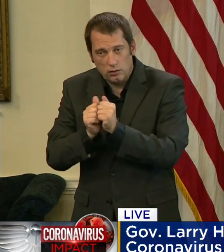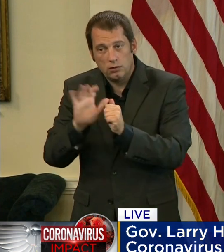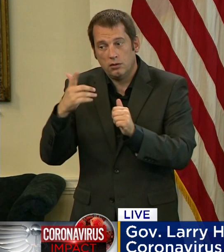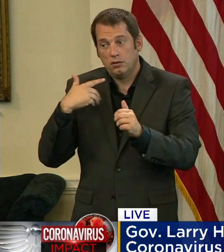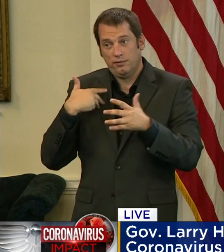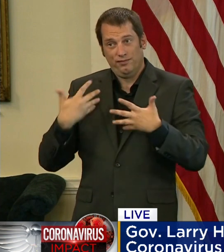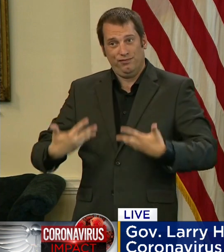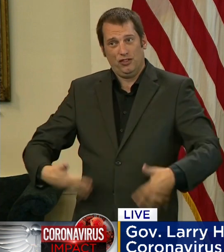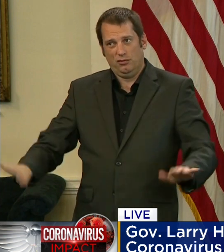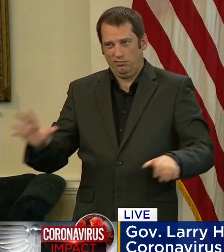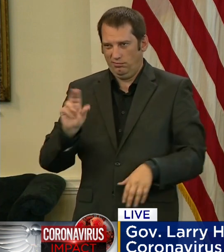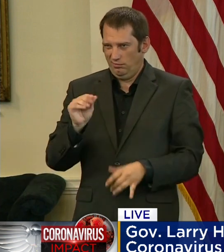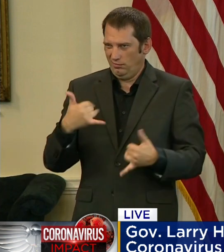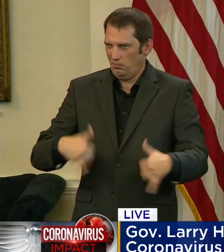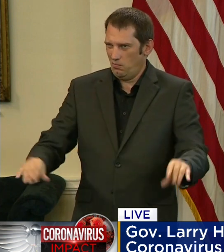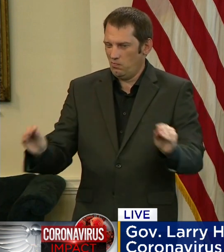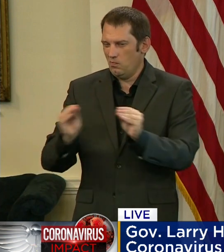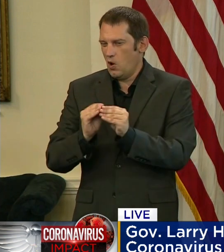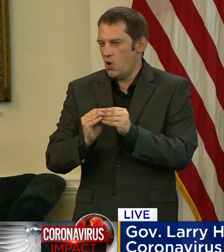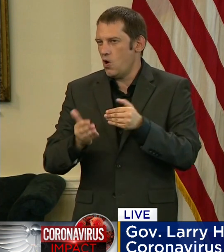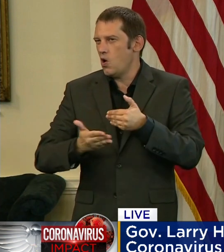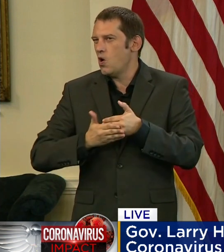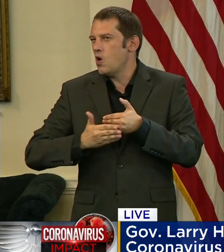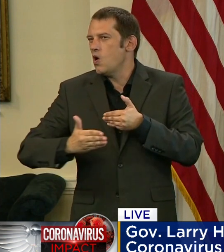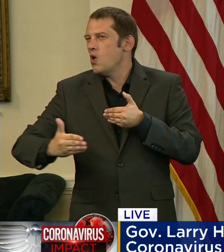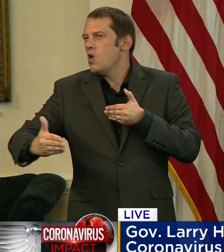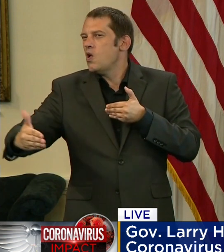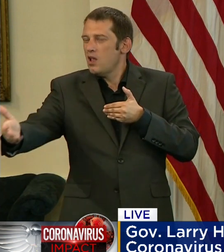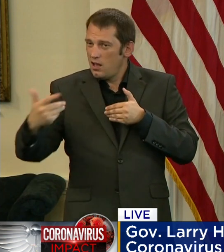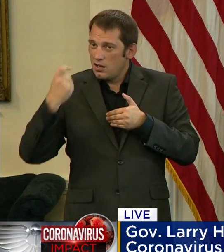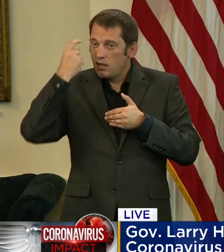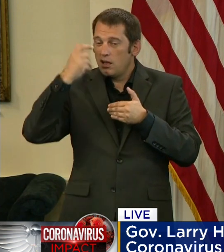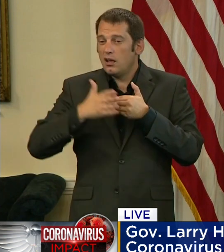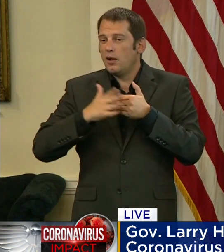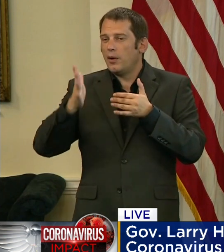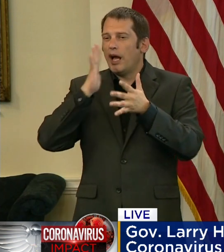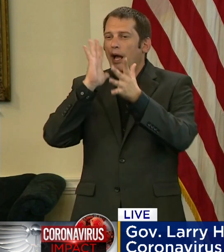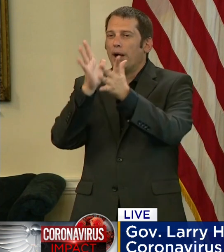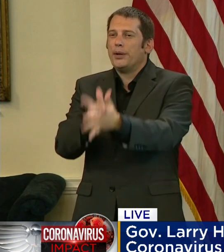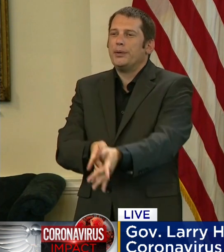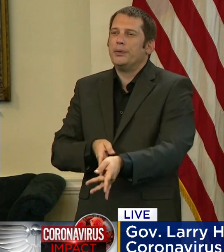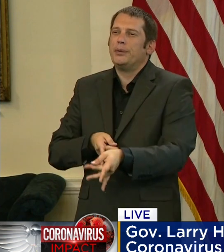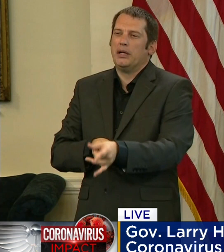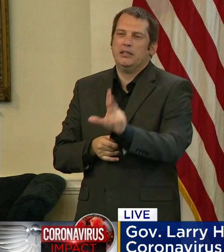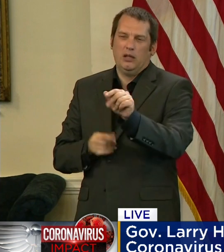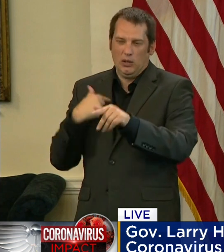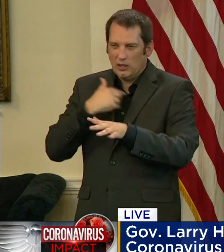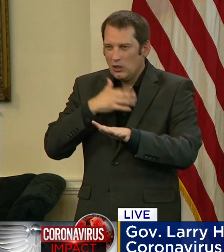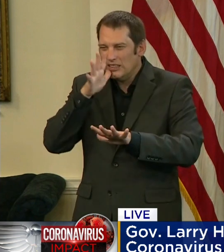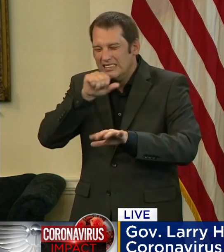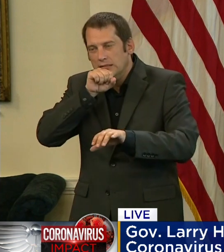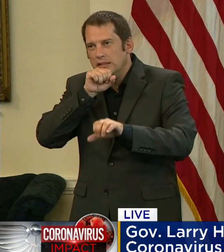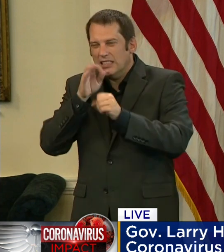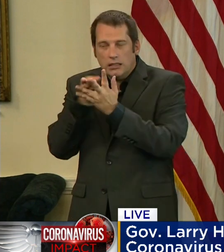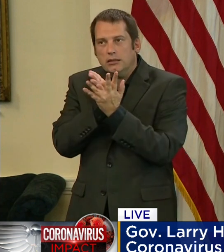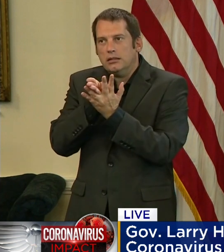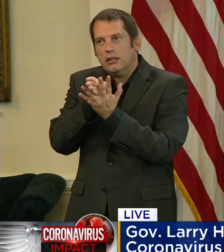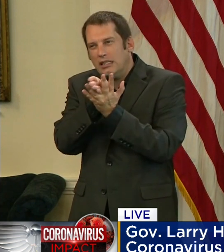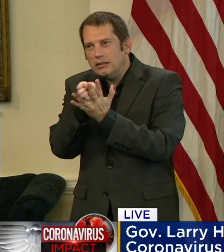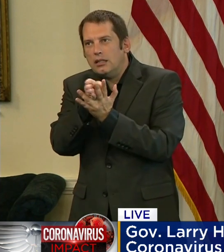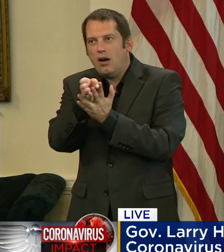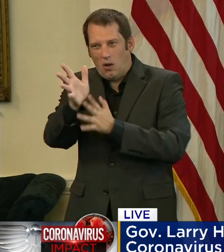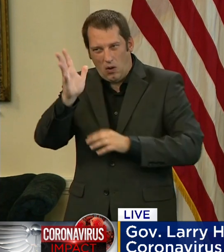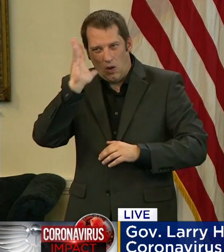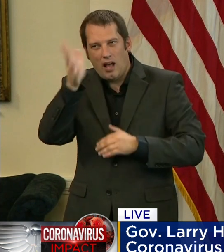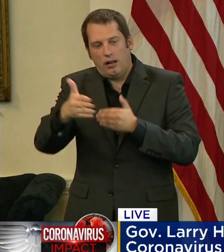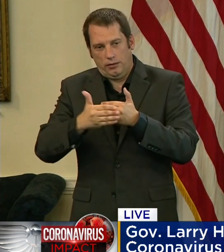easy. We will get through this together, and Maryland will come out of this stronger and better than ever